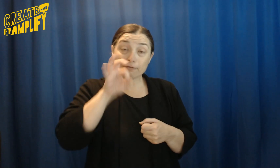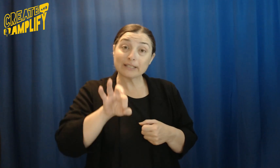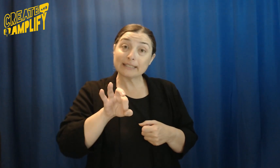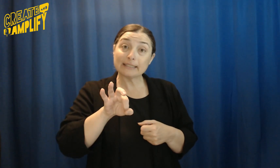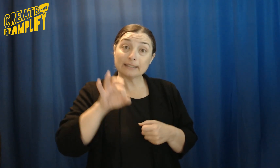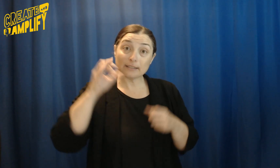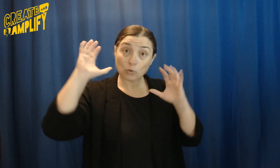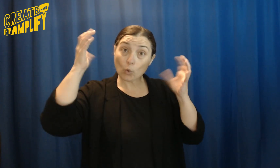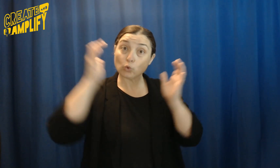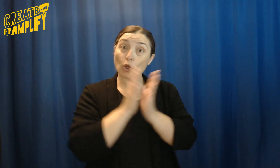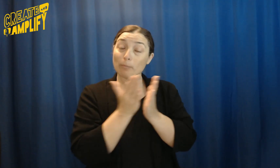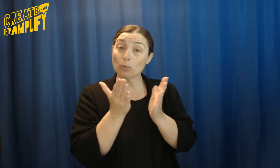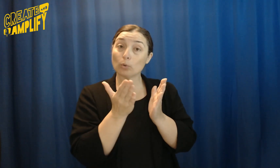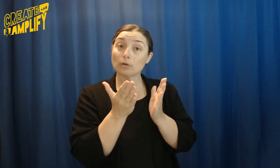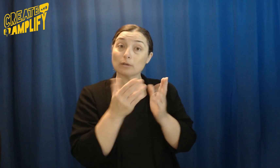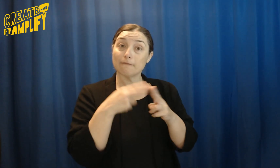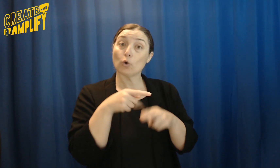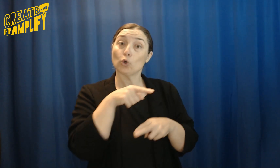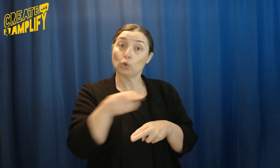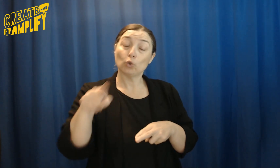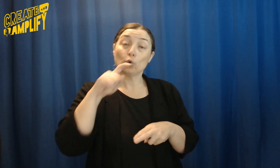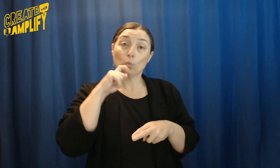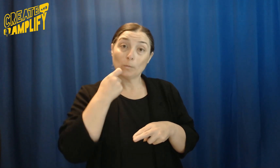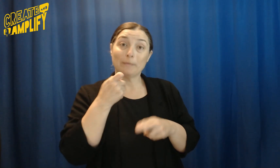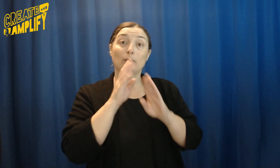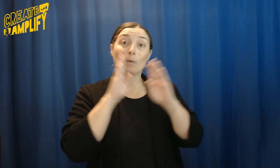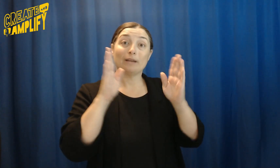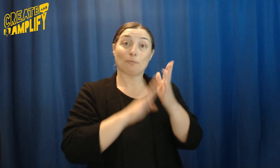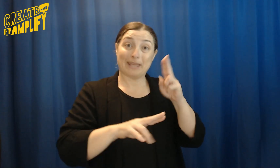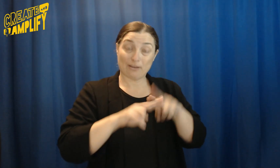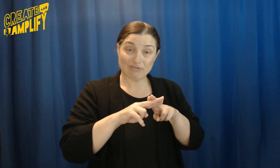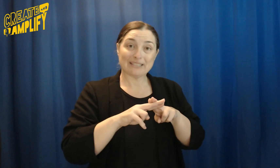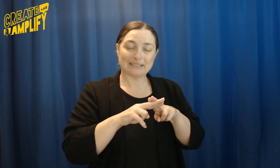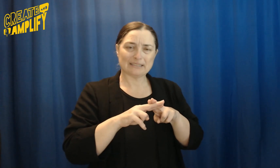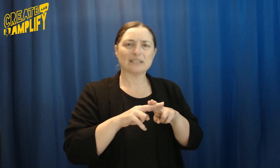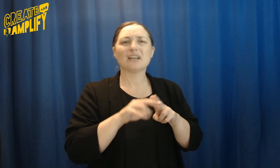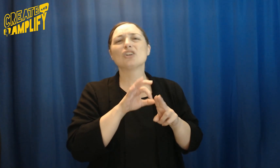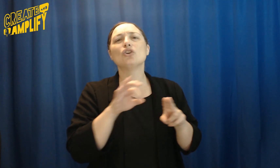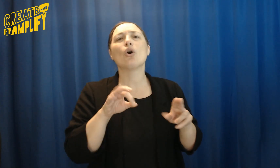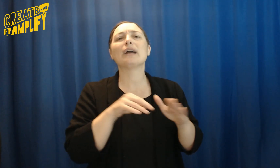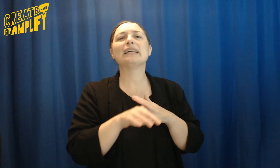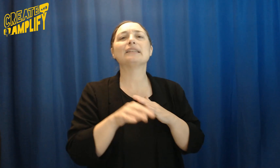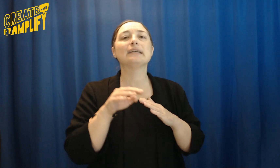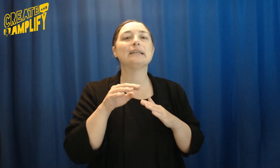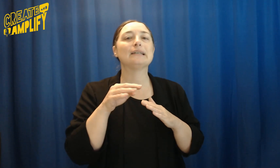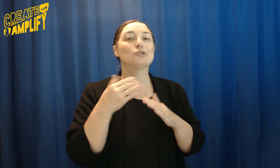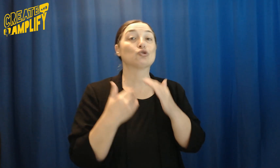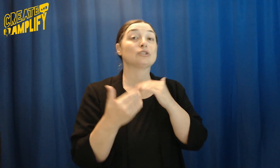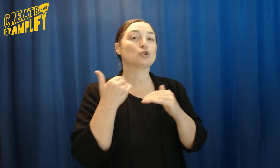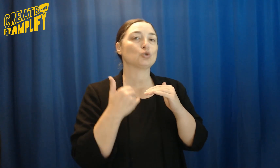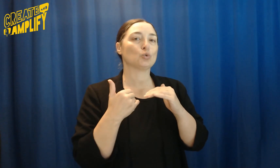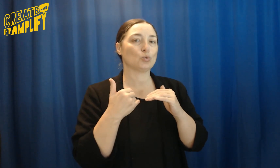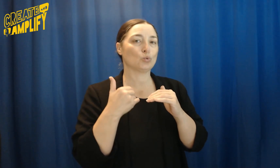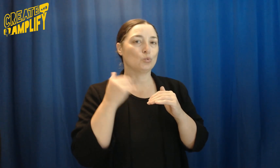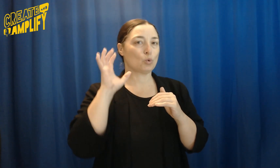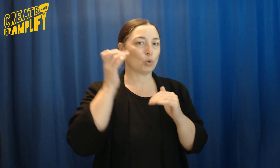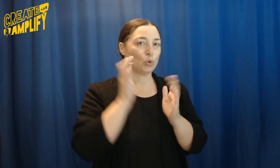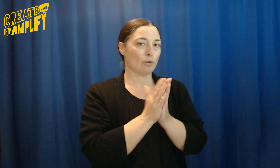available for You'll Be a Wonderful Parent. It's not like on the traditional audiobook hosting things because they didn't want it, but it's on my